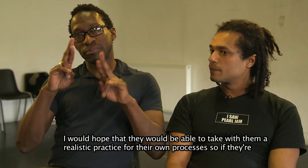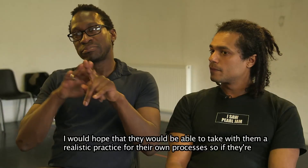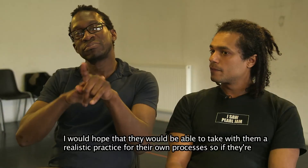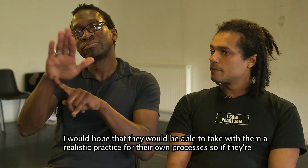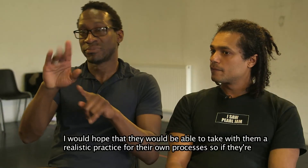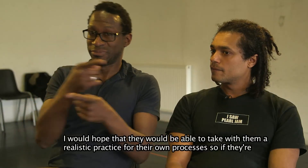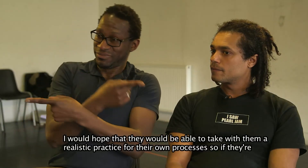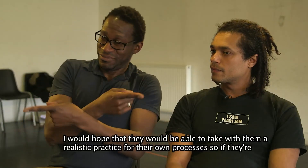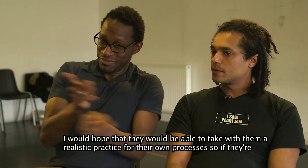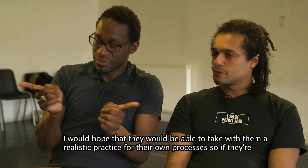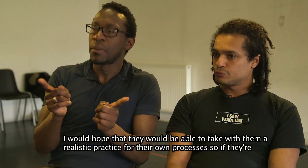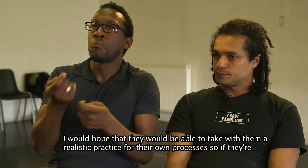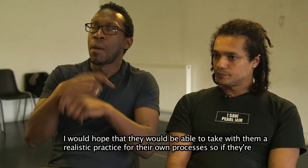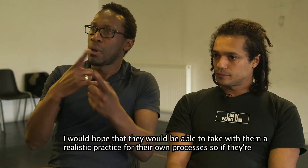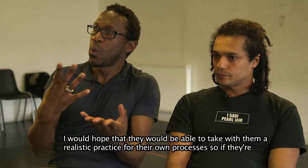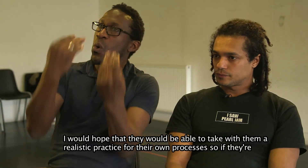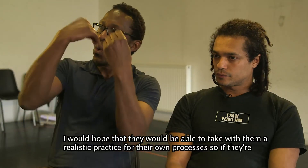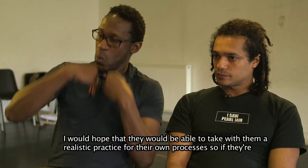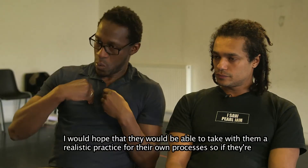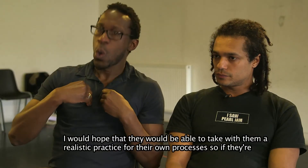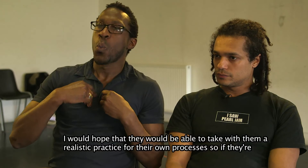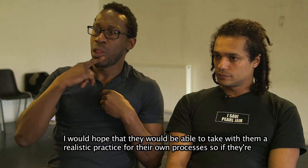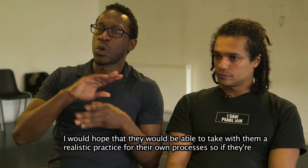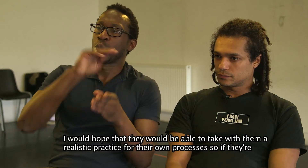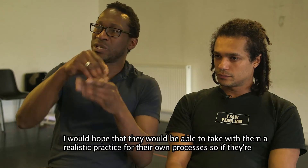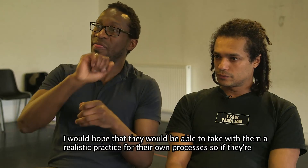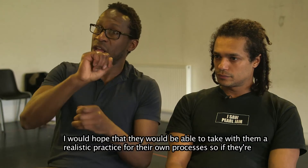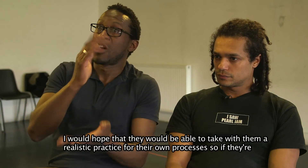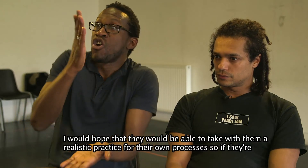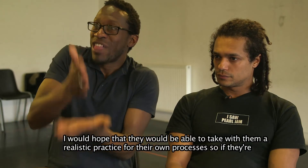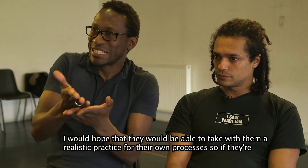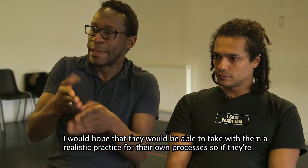I would hope that they would be able to take with them